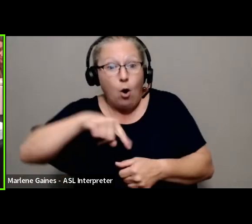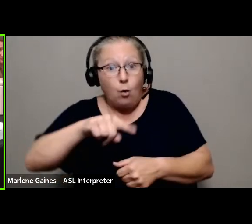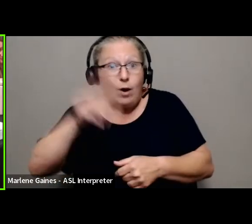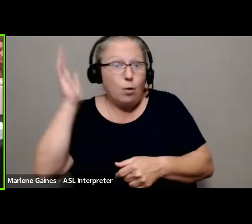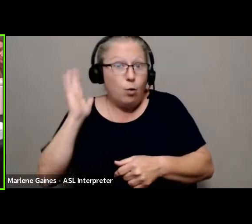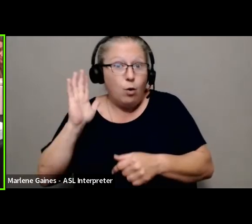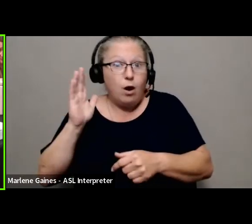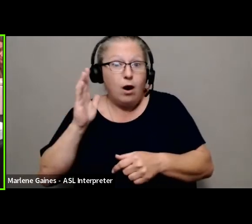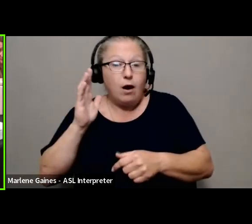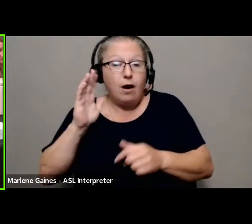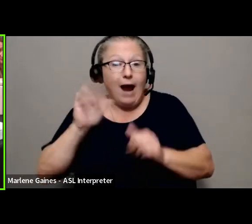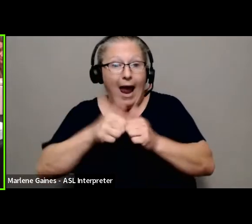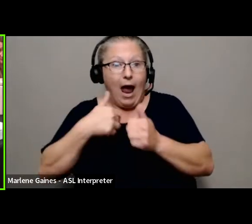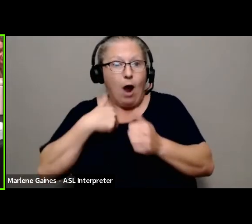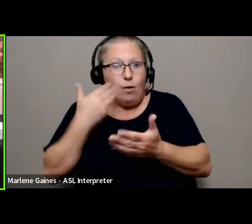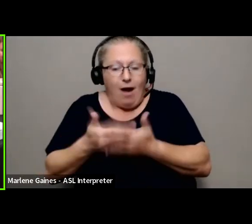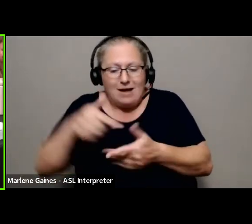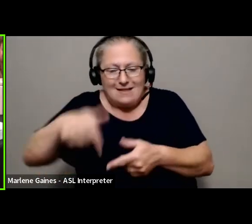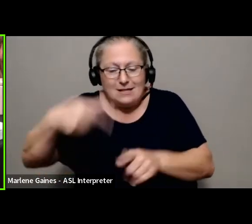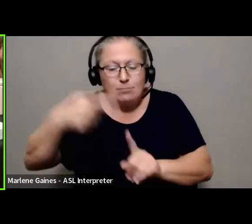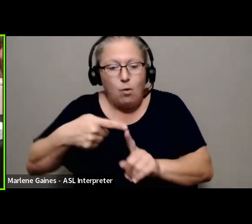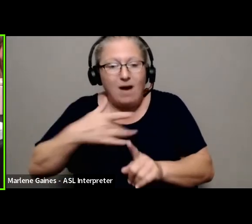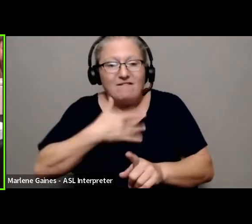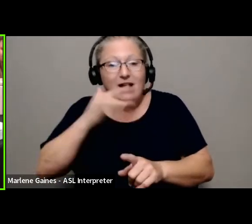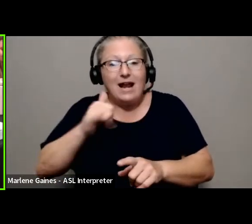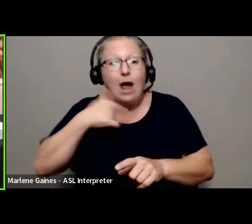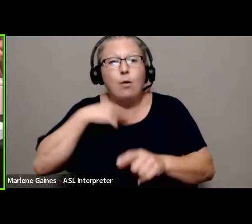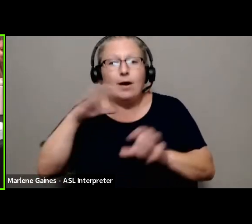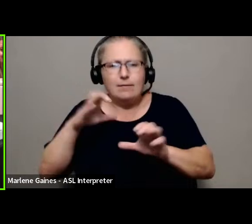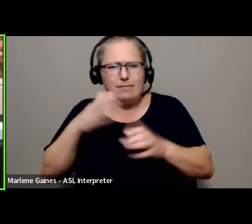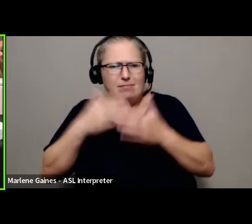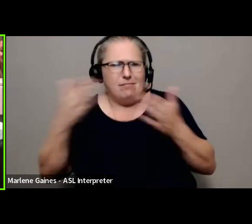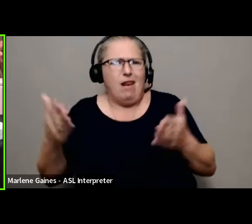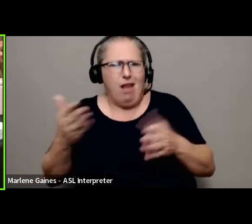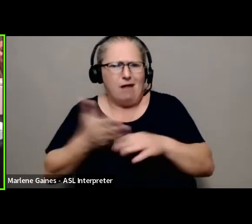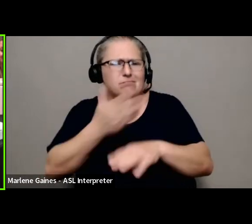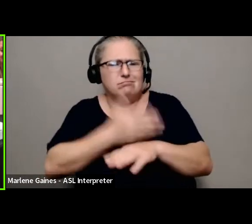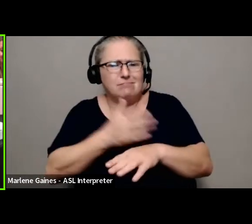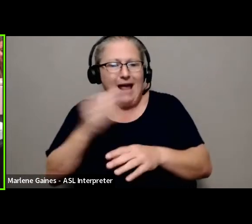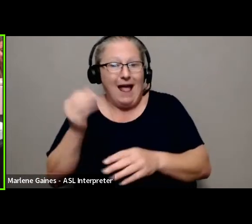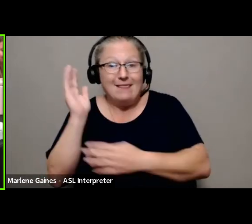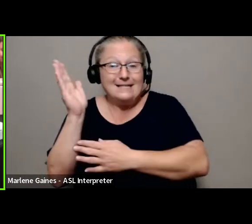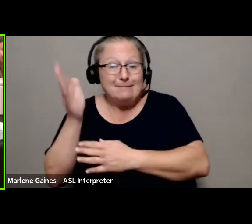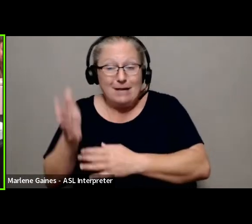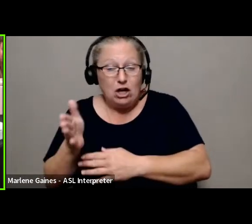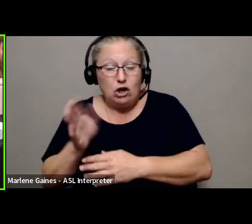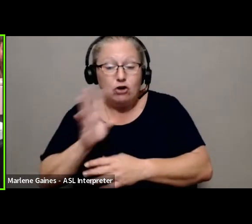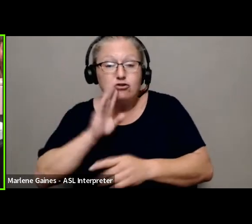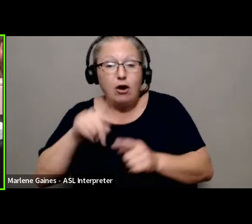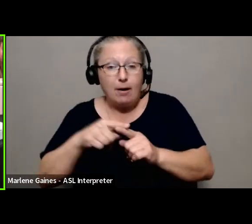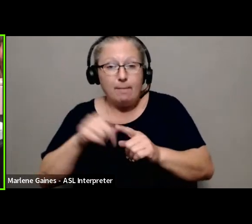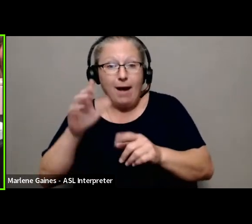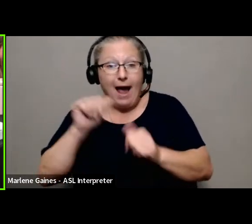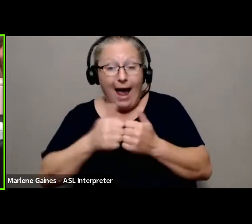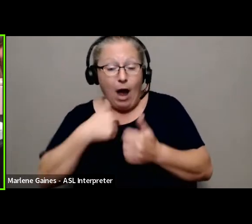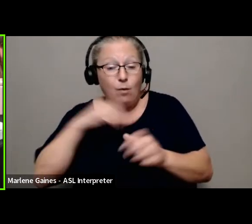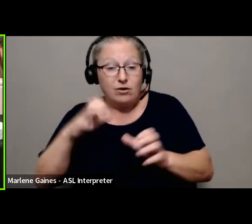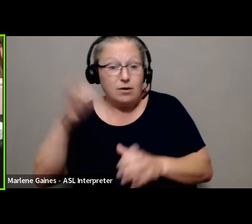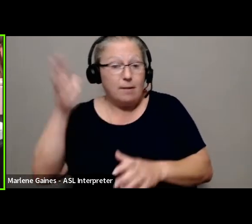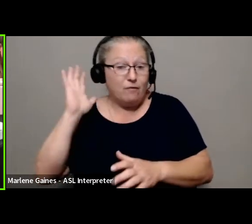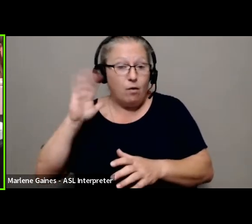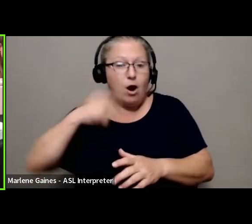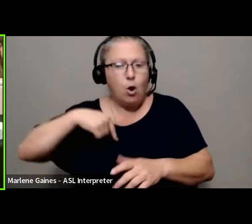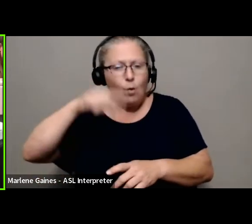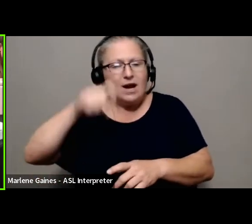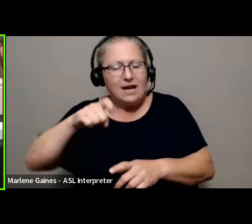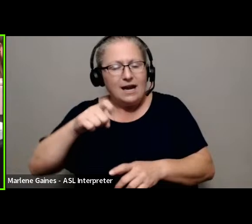and where we got to this point. And I feel like we've made some great strides. I mean, even the speaker was talking about how we've been. And I think we've kind of